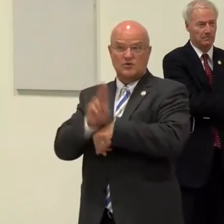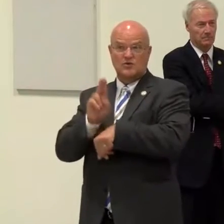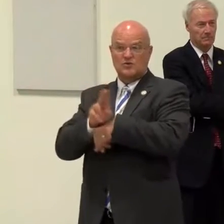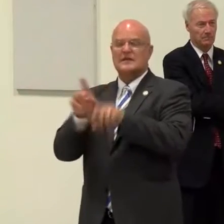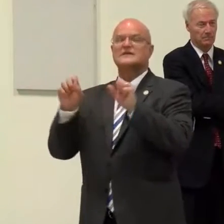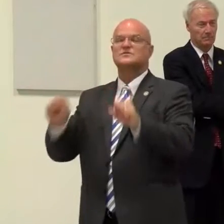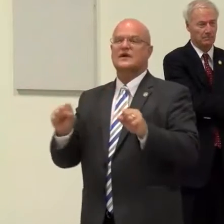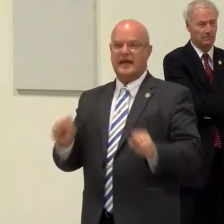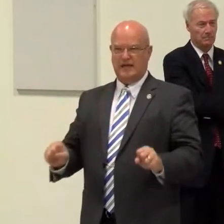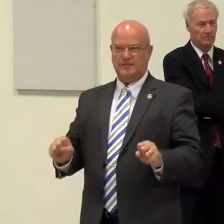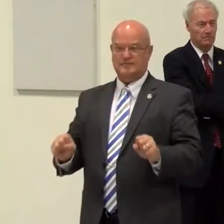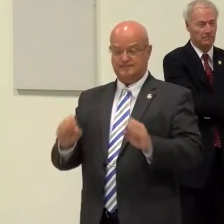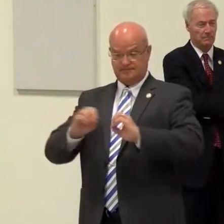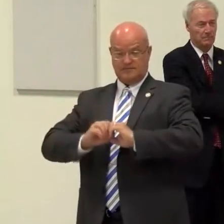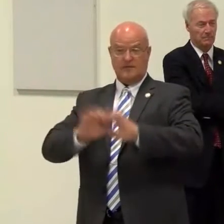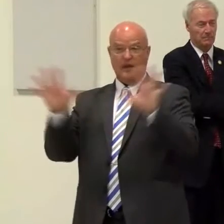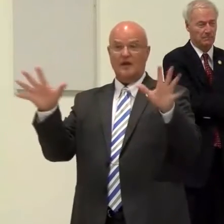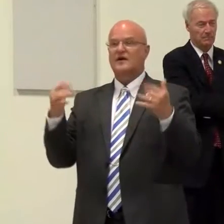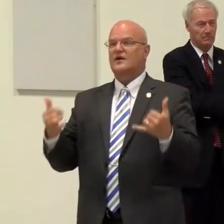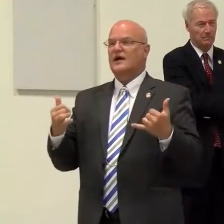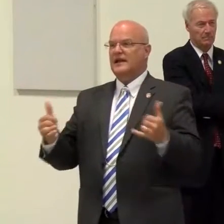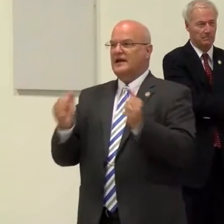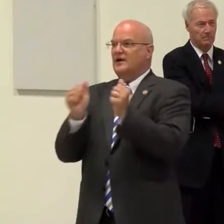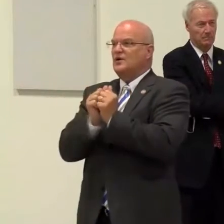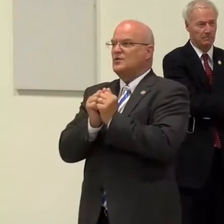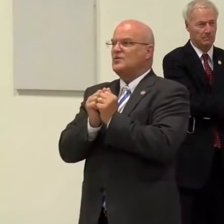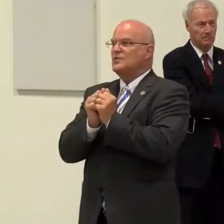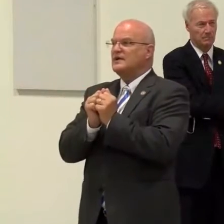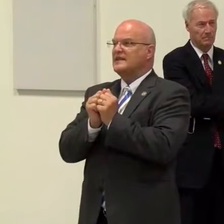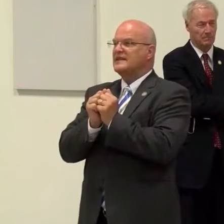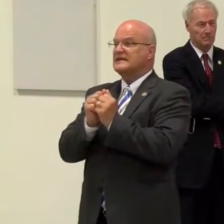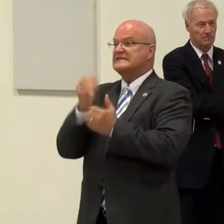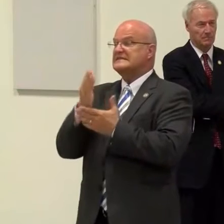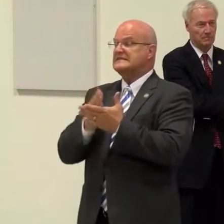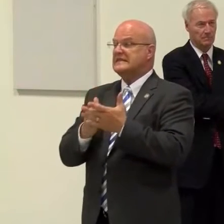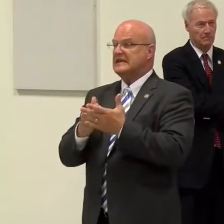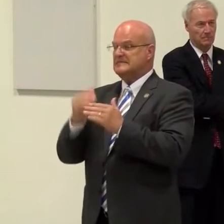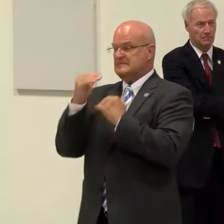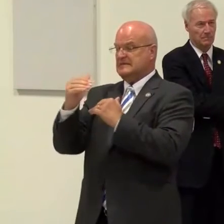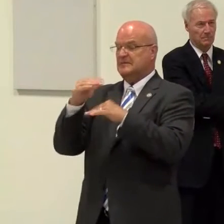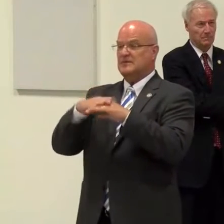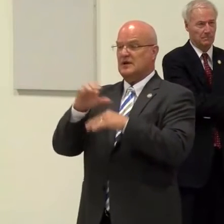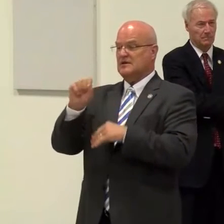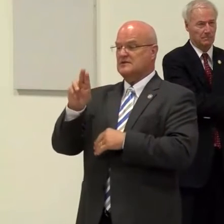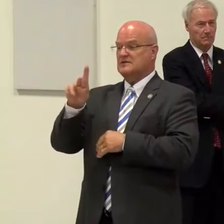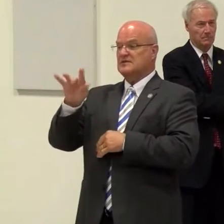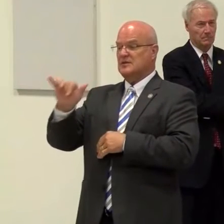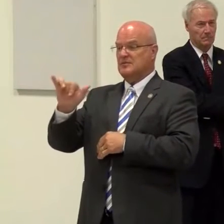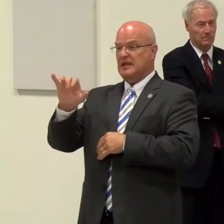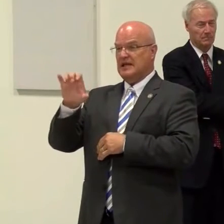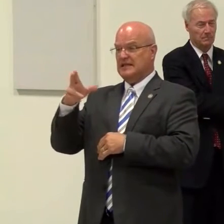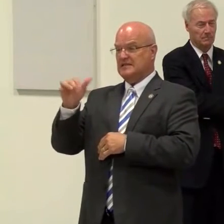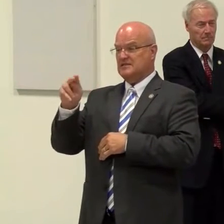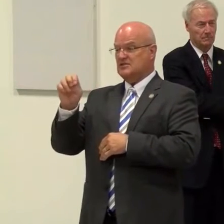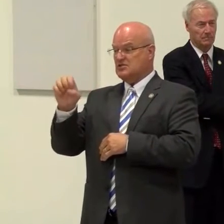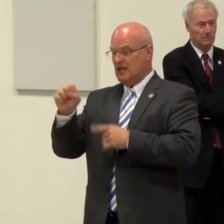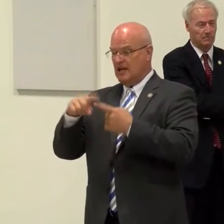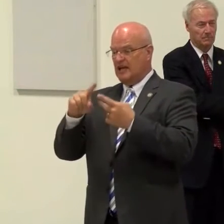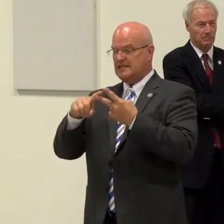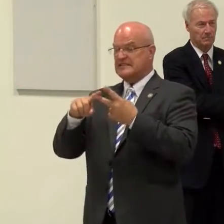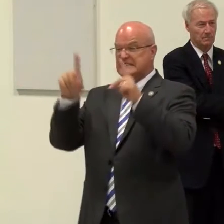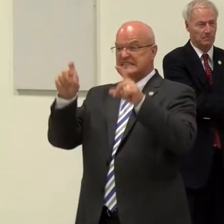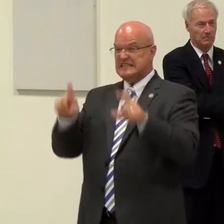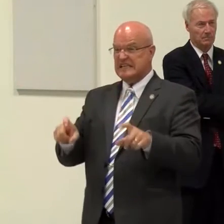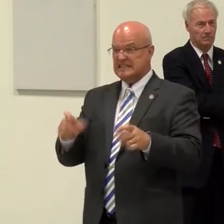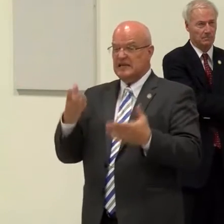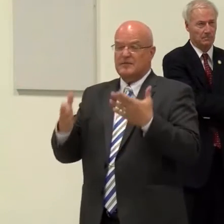as we're able. Obviously, right now, with some constraints on supply chains and testing, we may not be